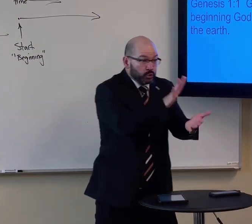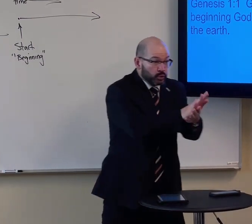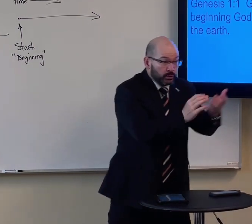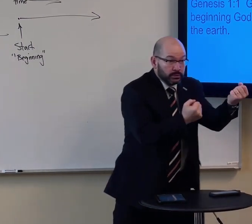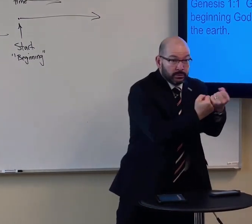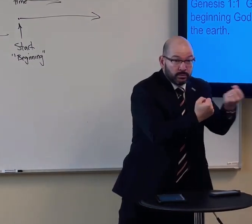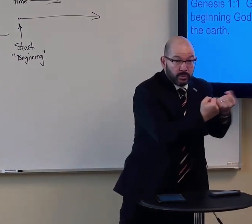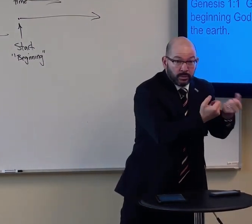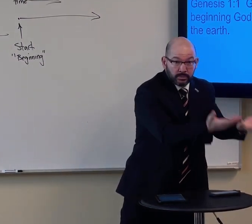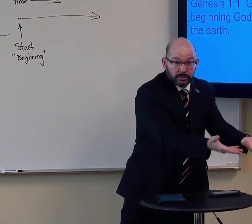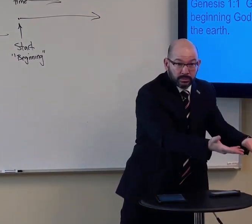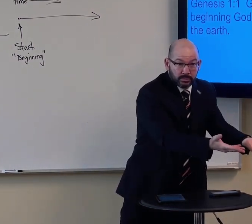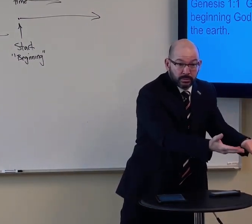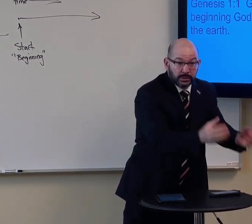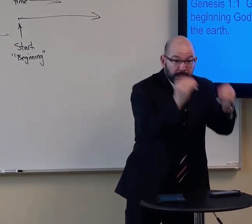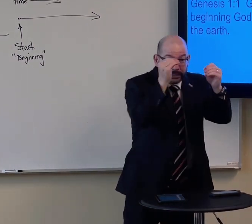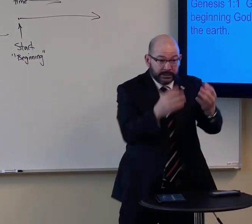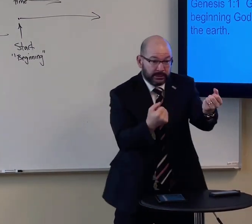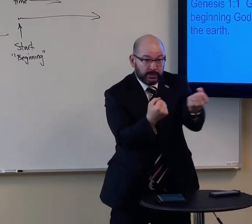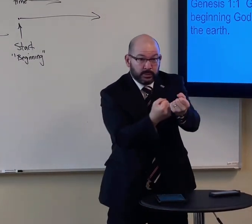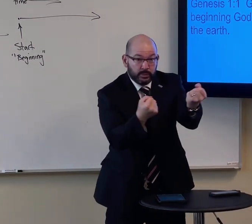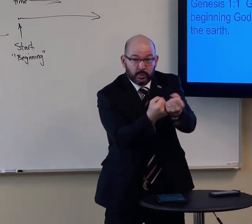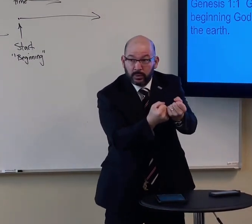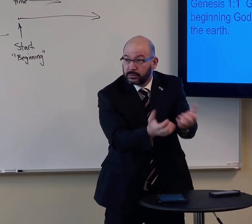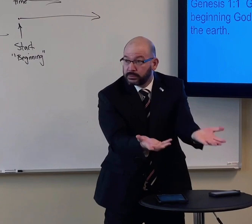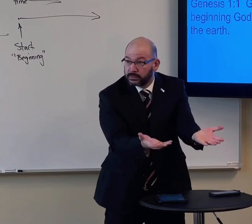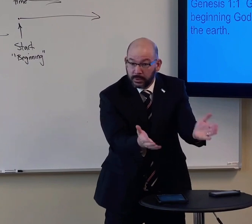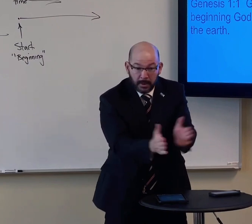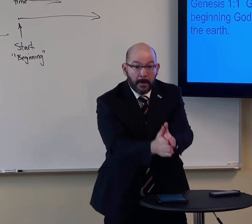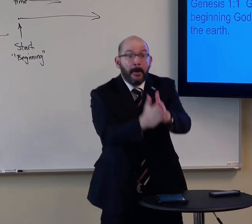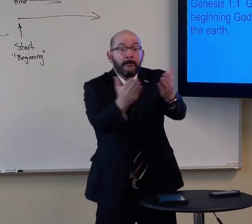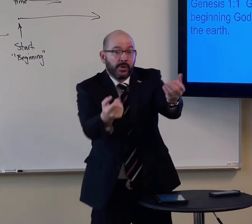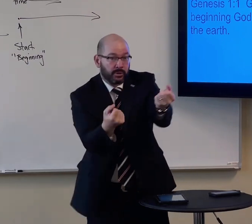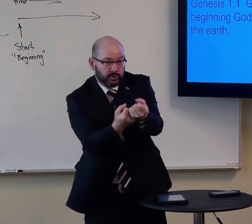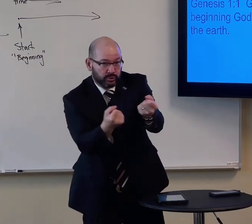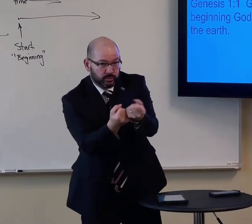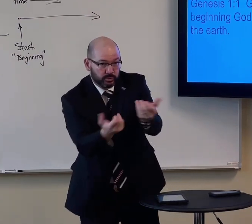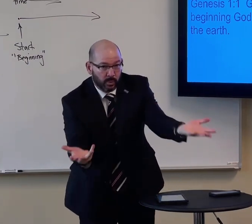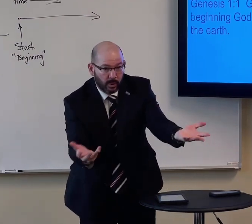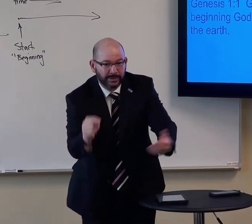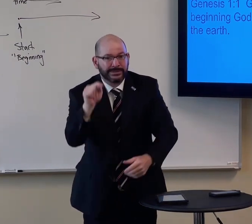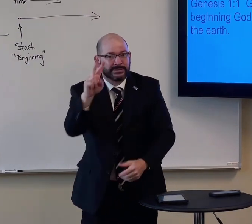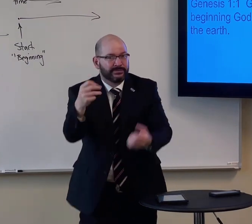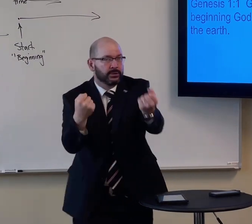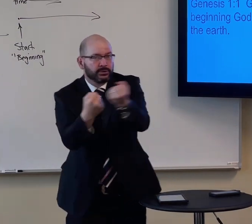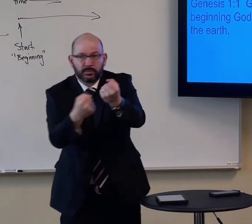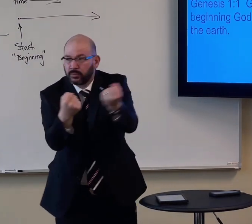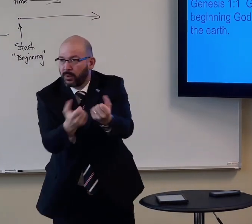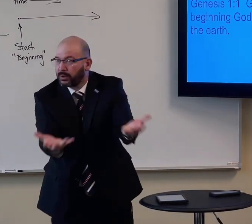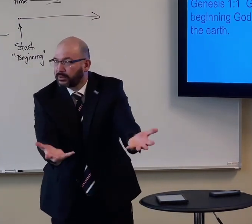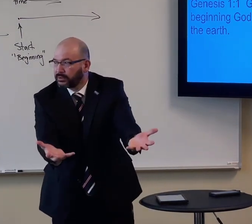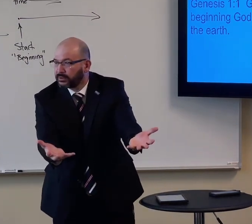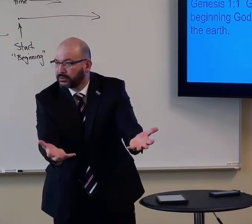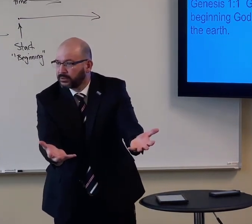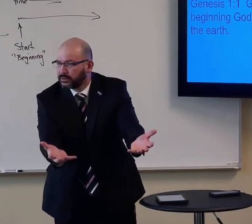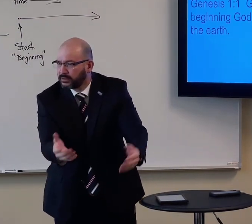School supports evolution. Teachers support evolution. The books support evolution. The television supports evolution.